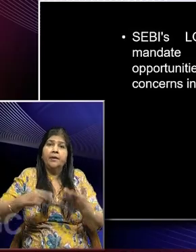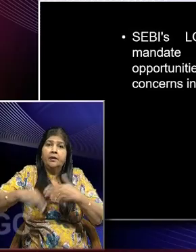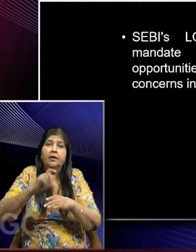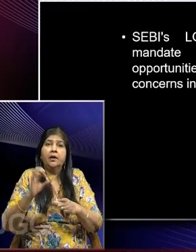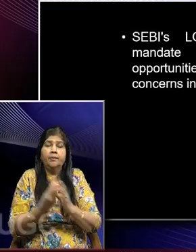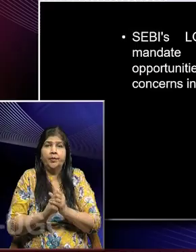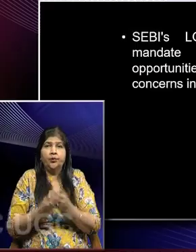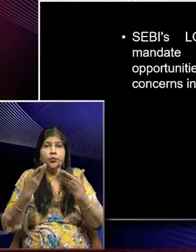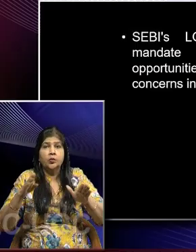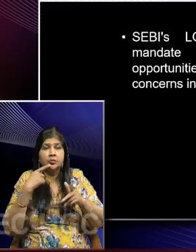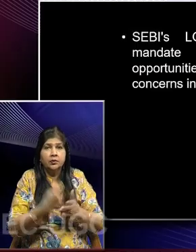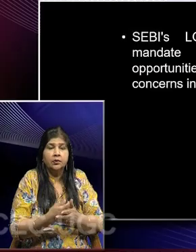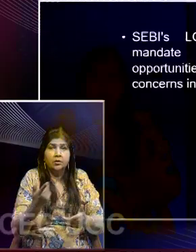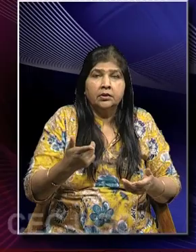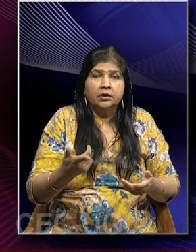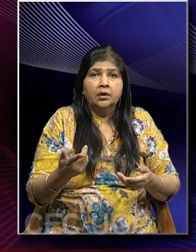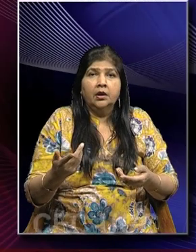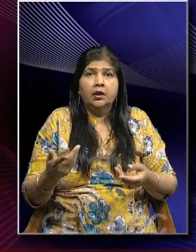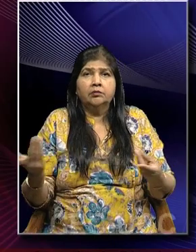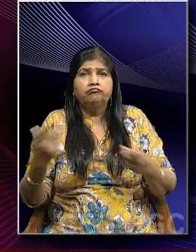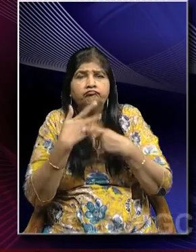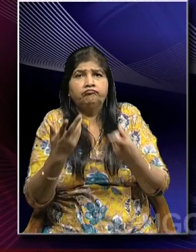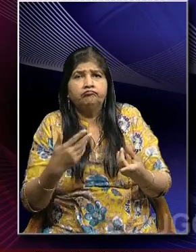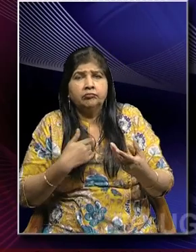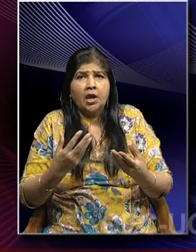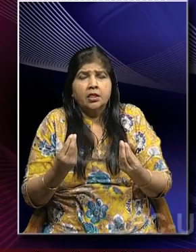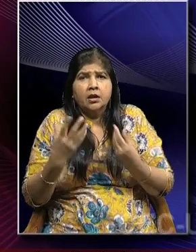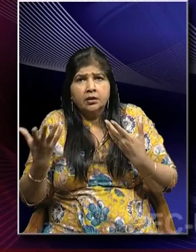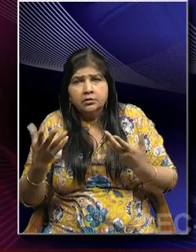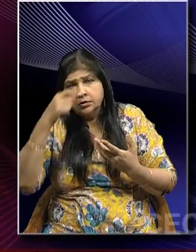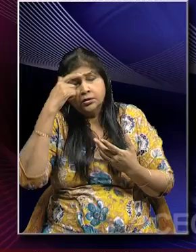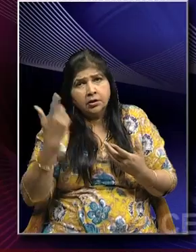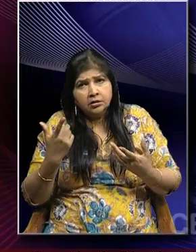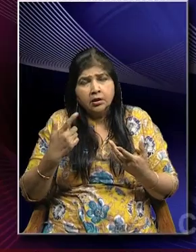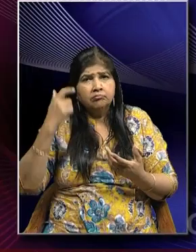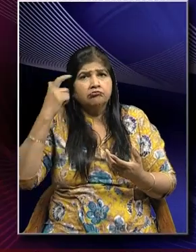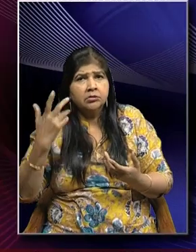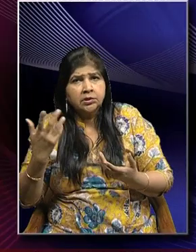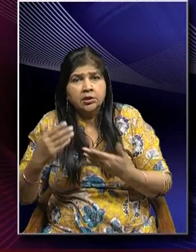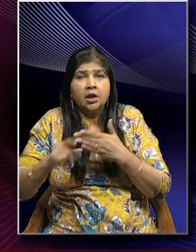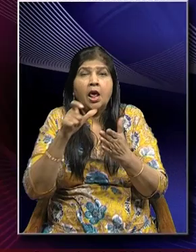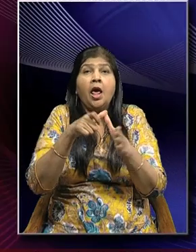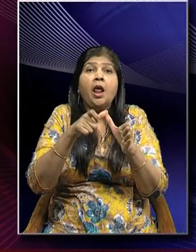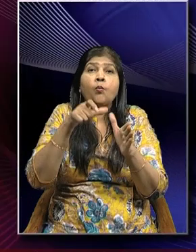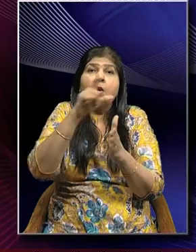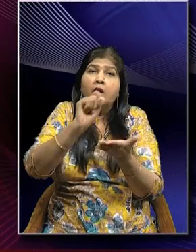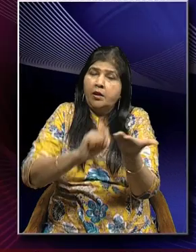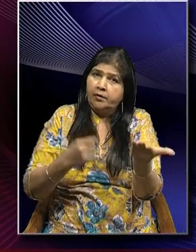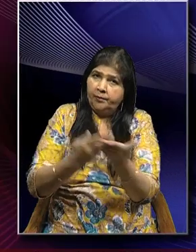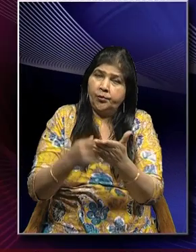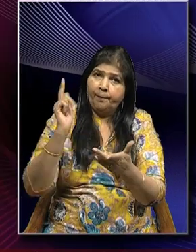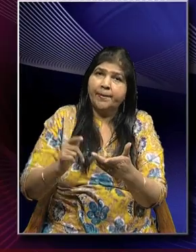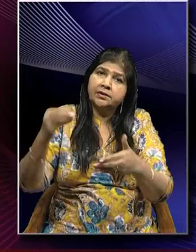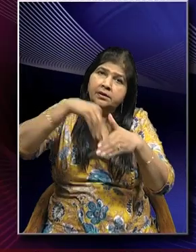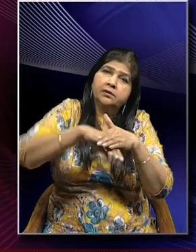to disclose the opportunities, threats, risks and concerns in their annual report. So, as a company